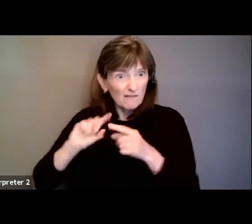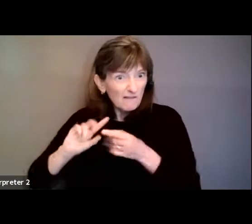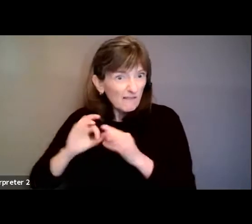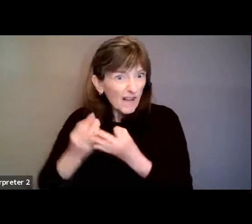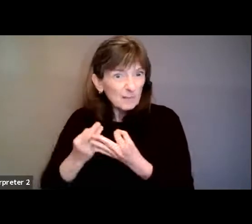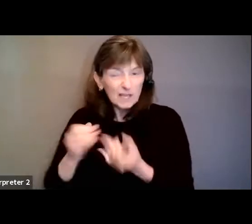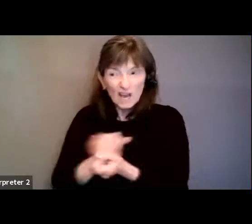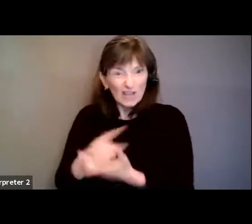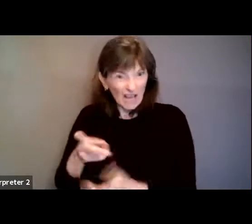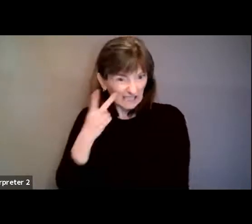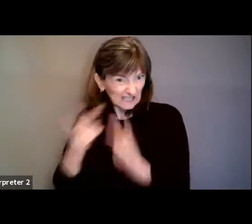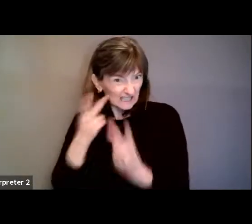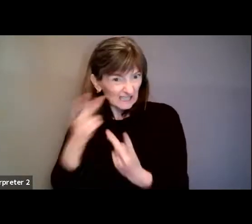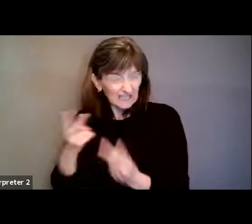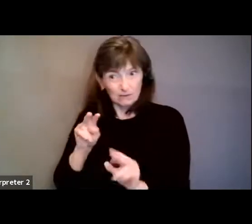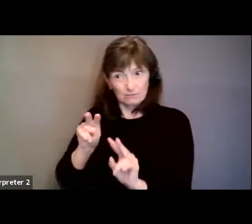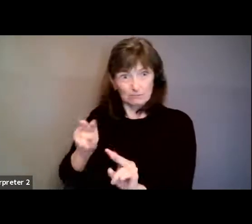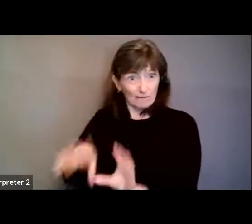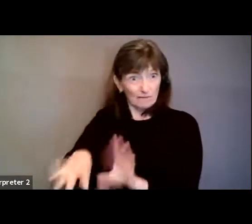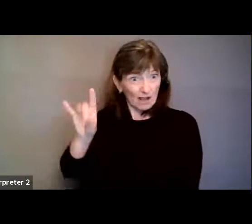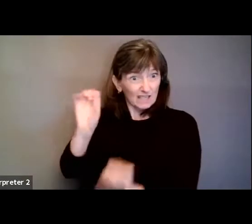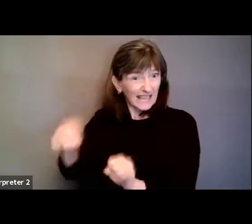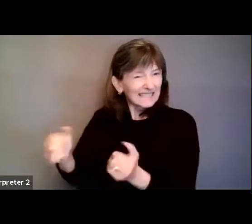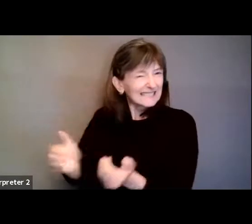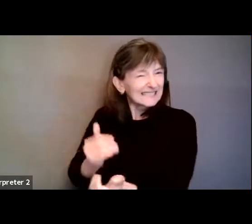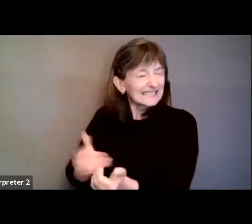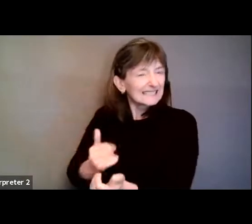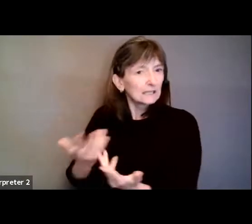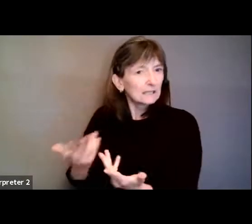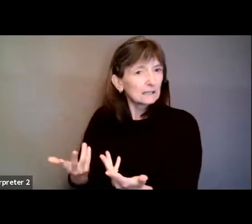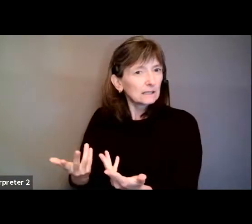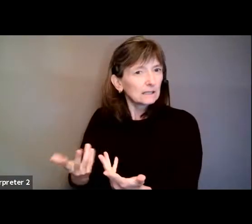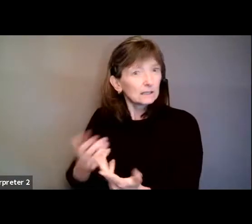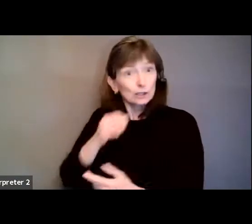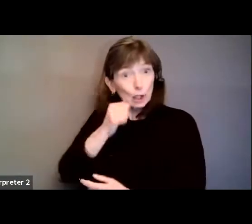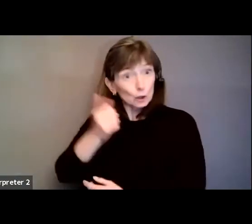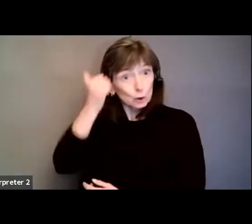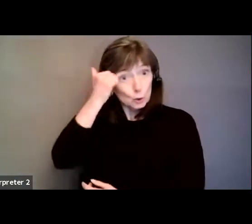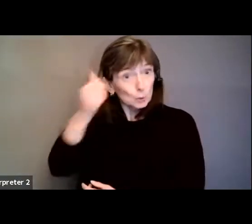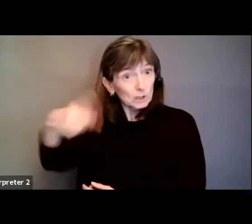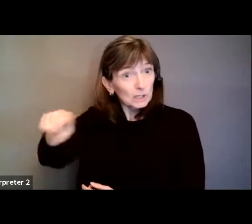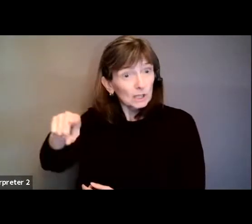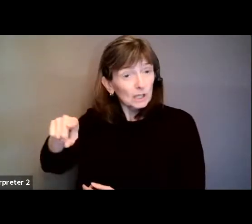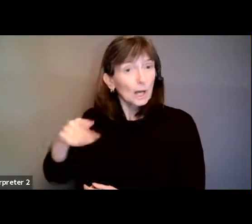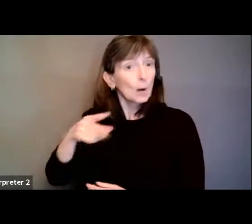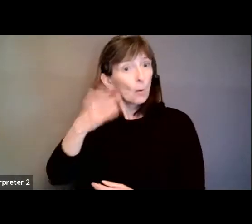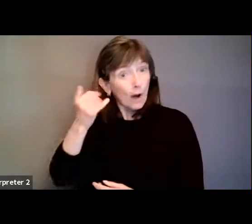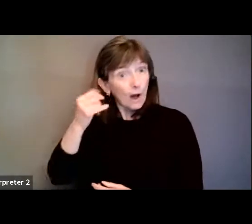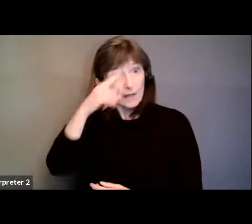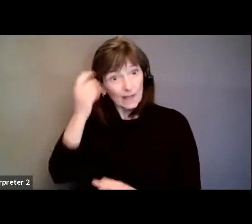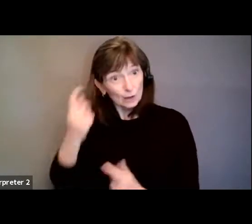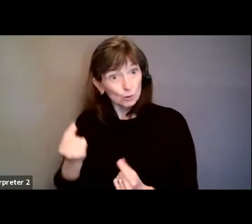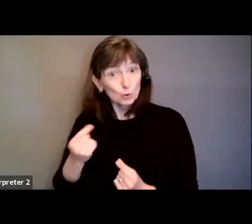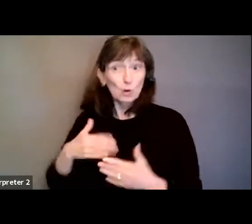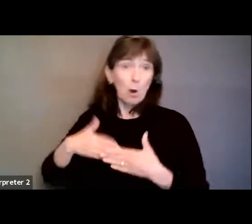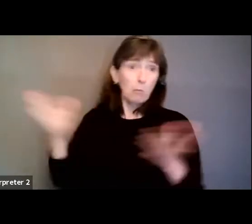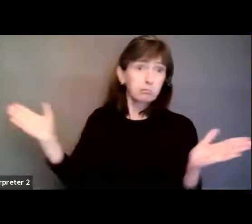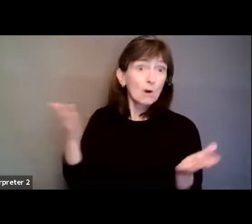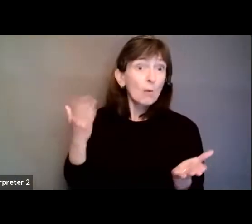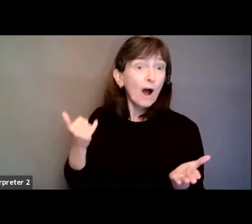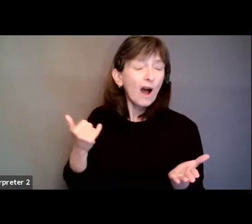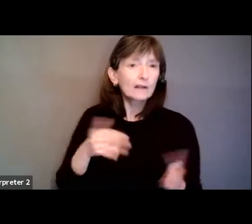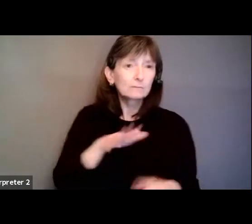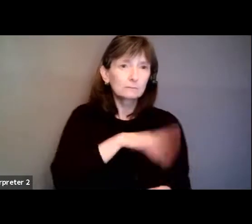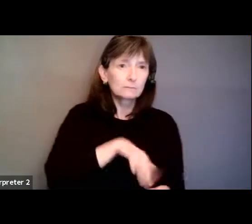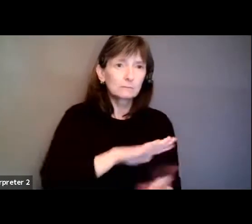their part or an act of stupidity. It's deliberate. They know these ideologies have become normalized, that our elected leaders